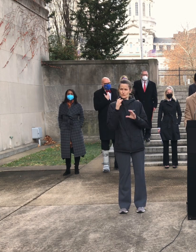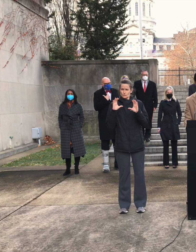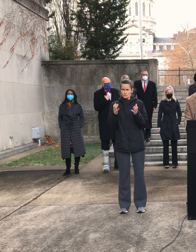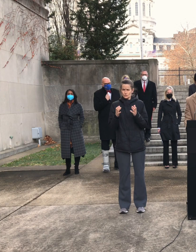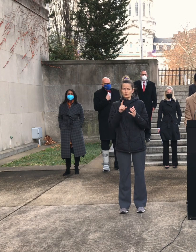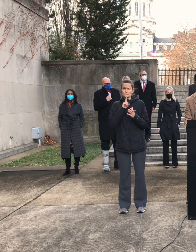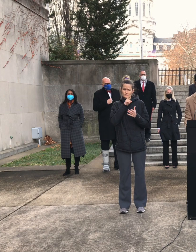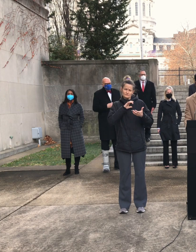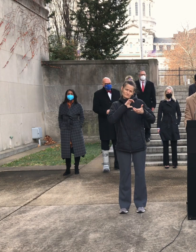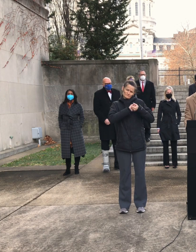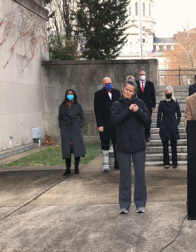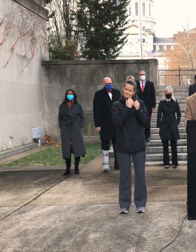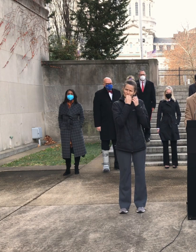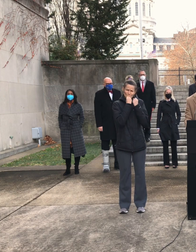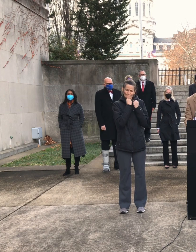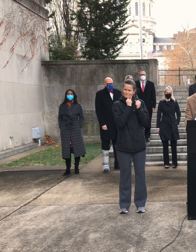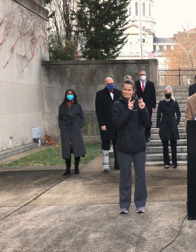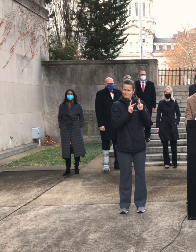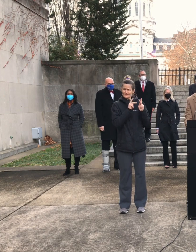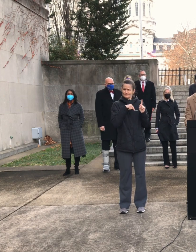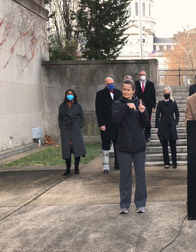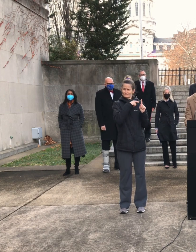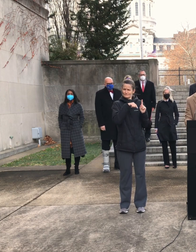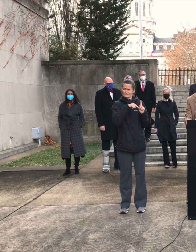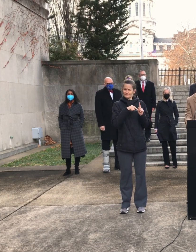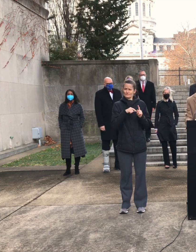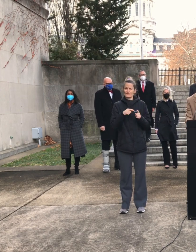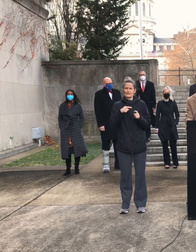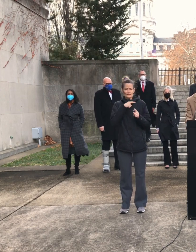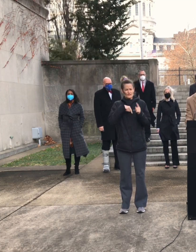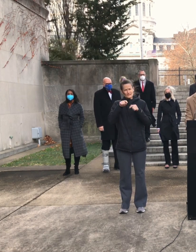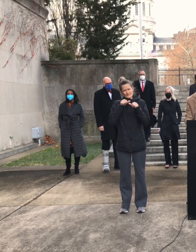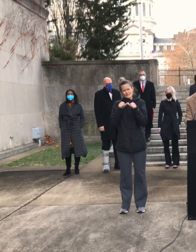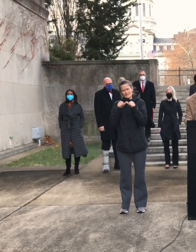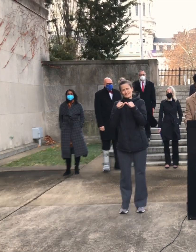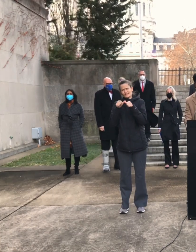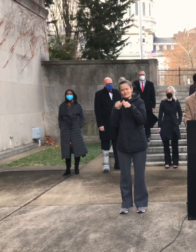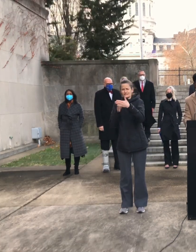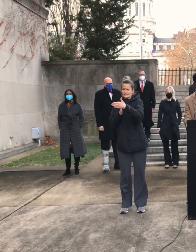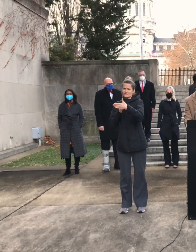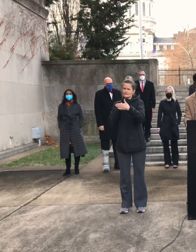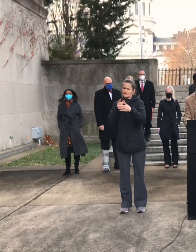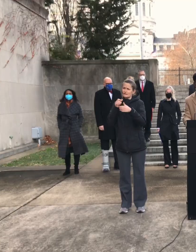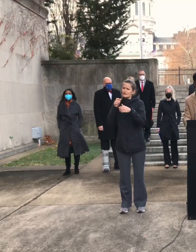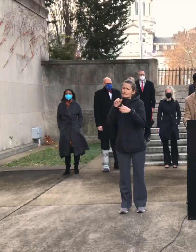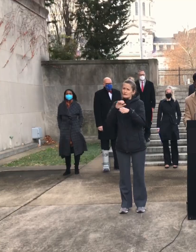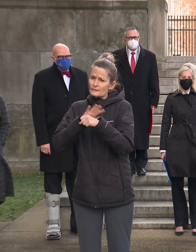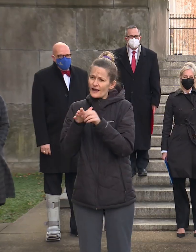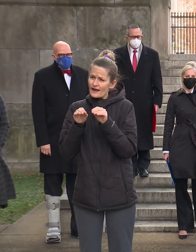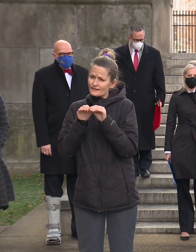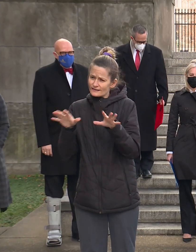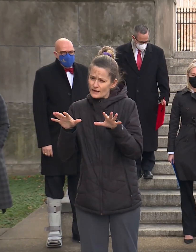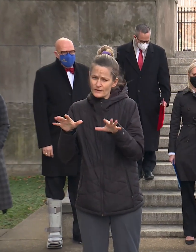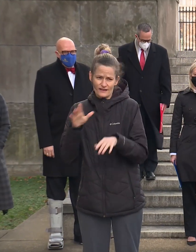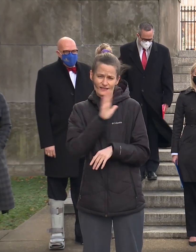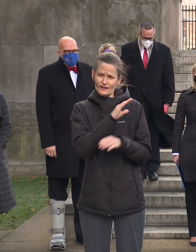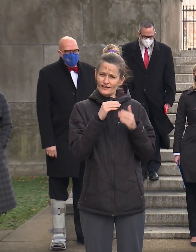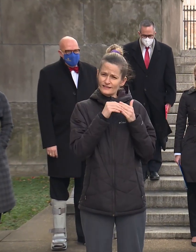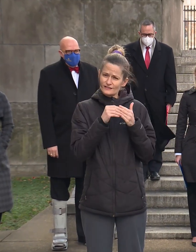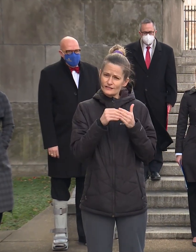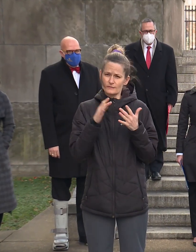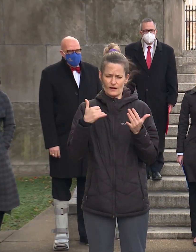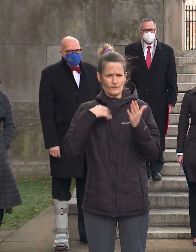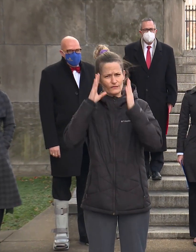battle against this ongoing pandemic, and as we have focused on leading a focus on the public health of